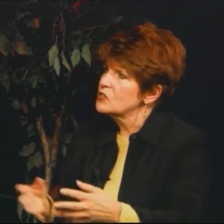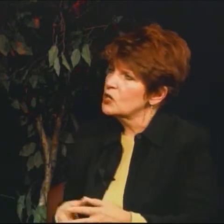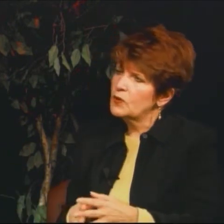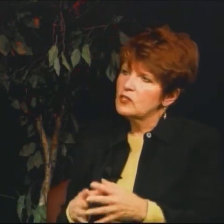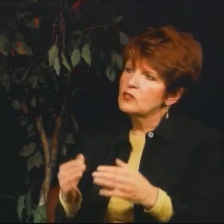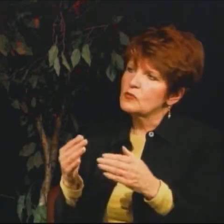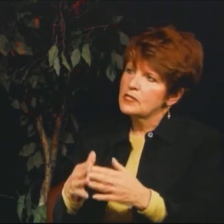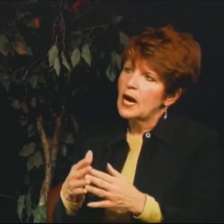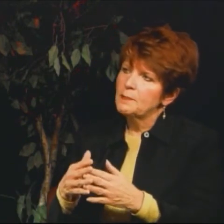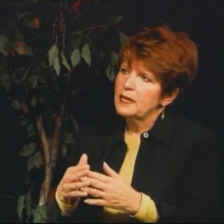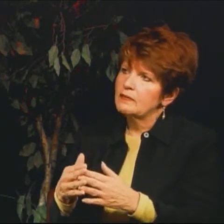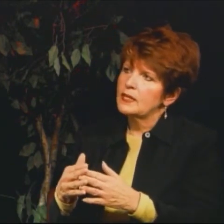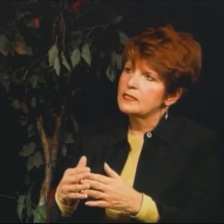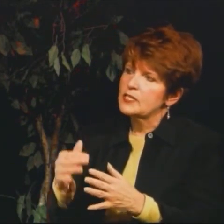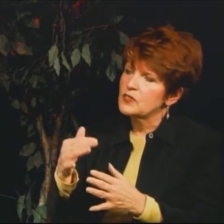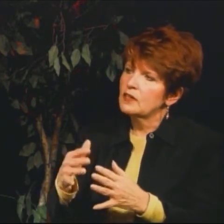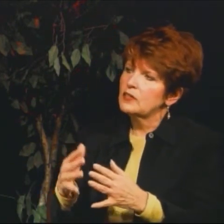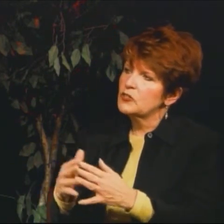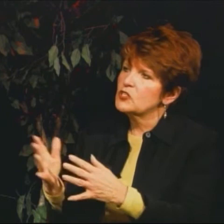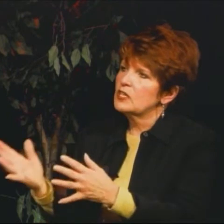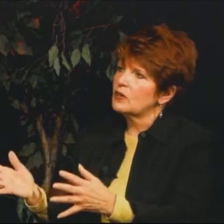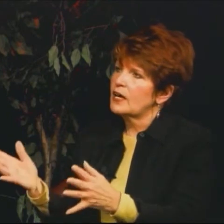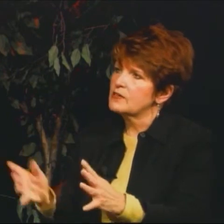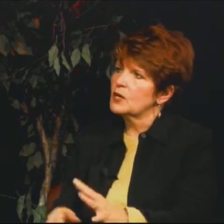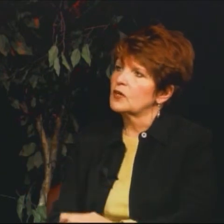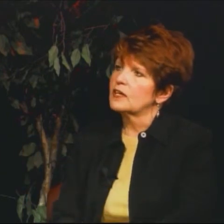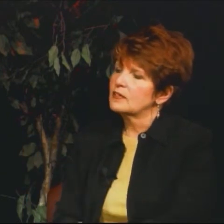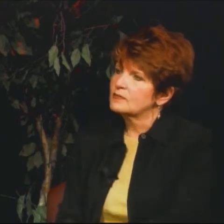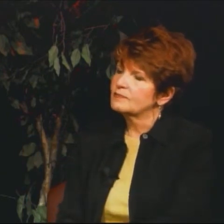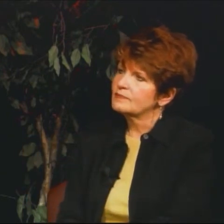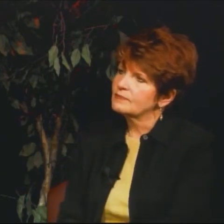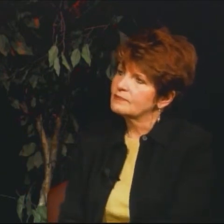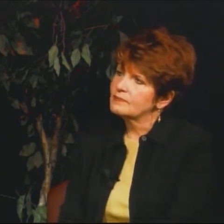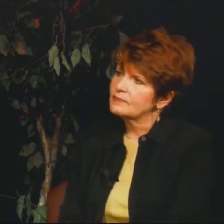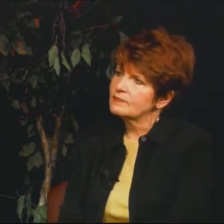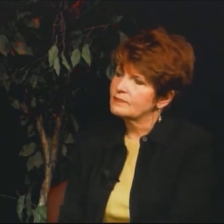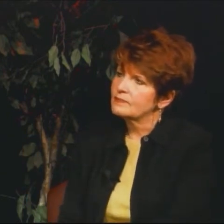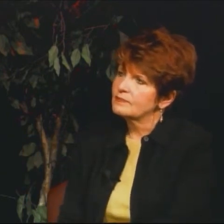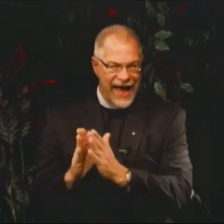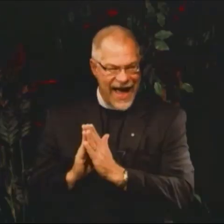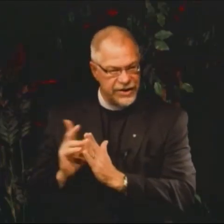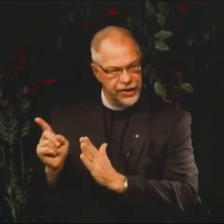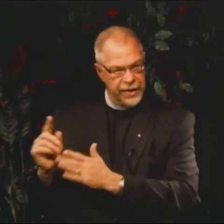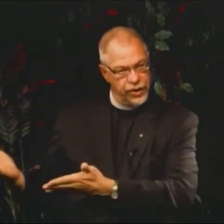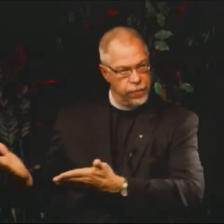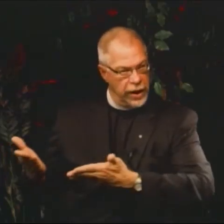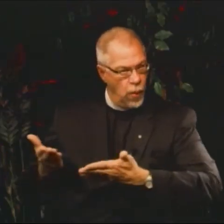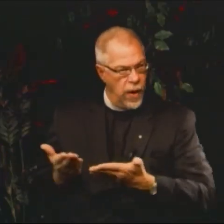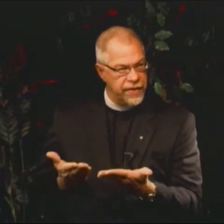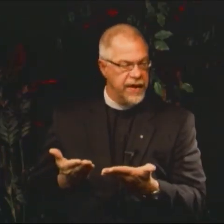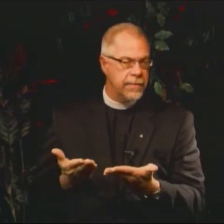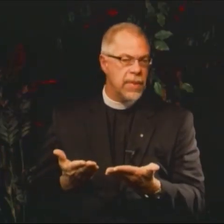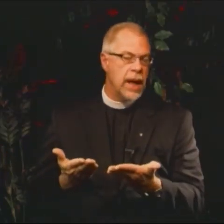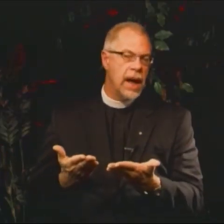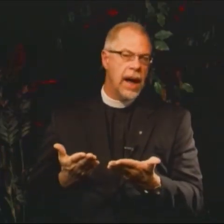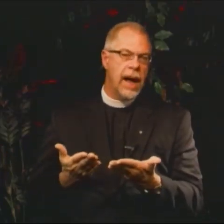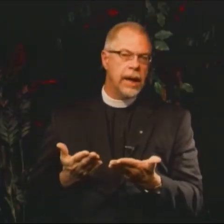what do? Stop and then teach their liturgy, or how does that work? Yeah, what we do is we ask them to bring with them